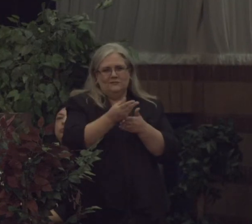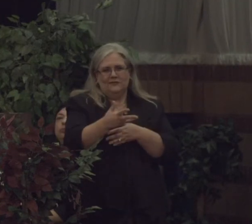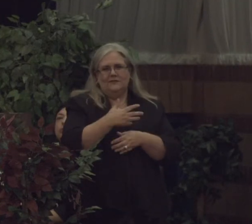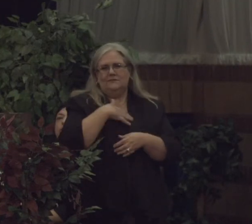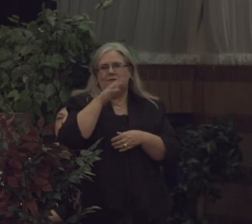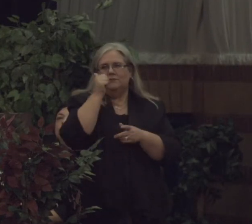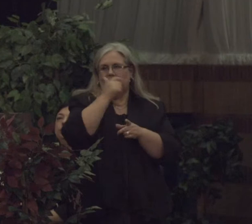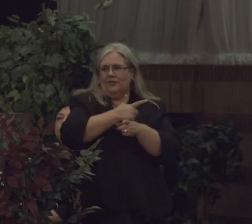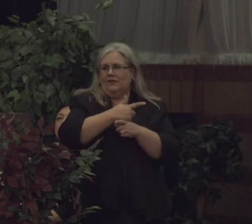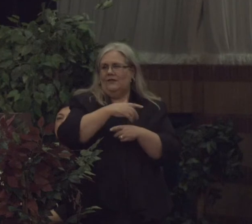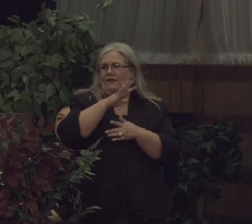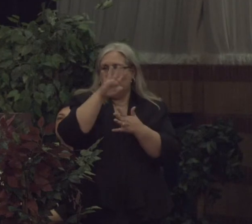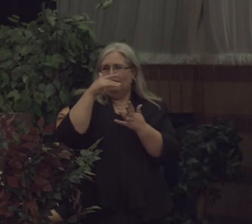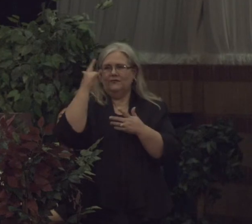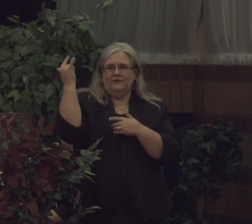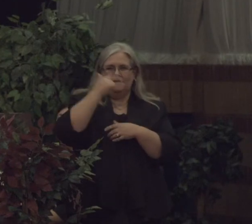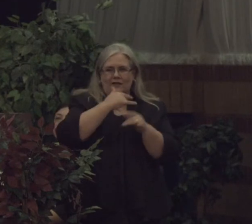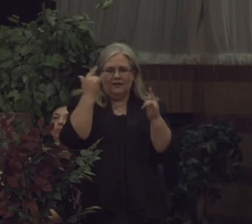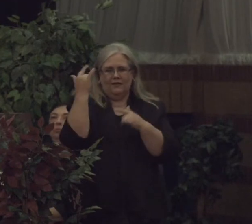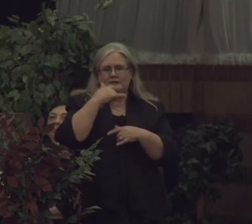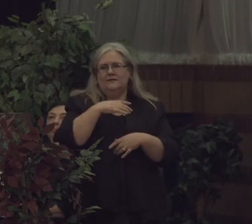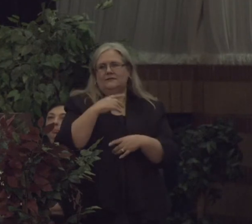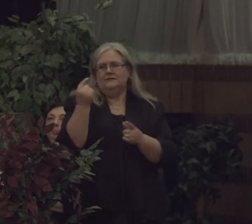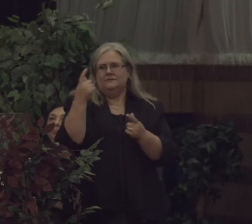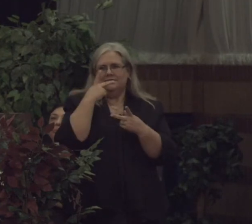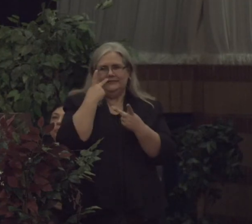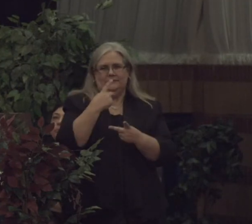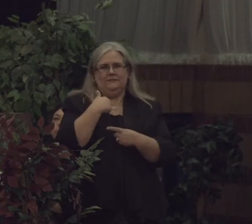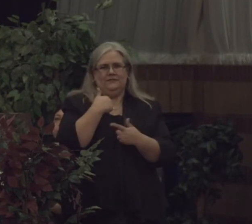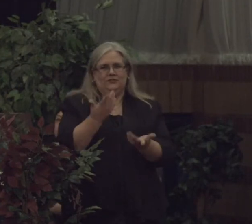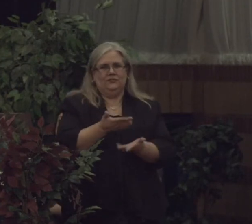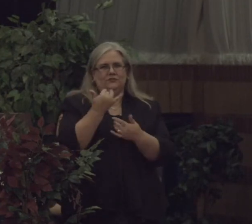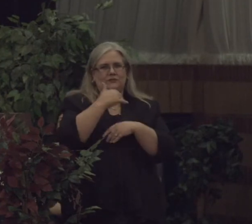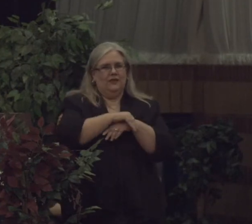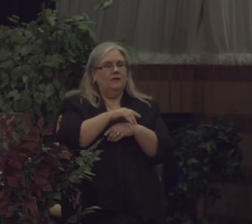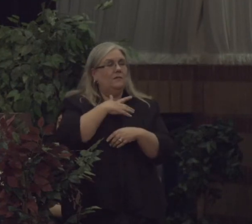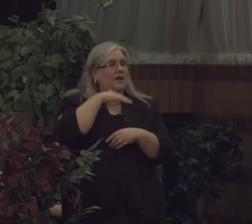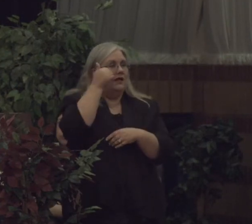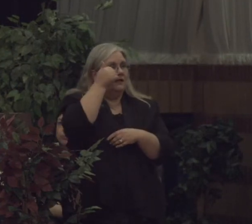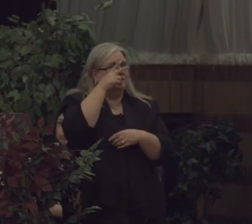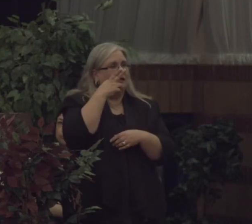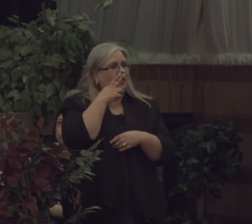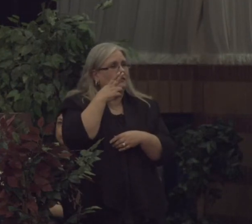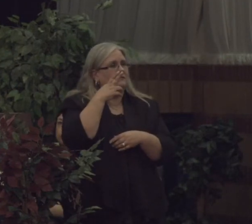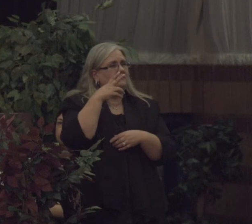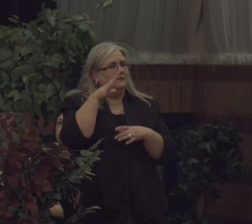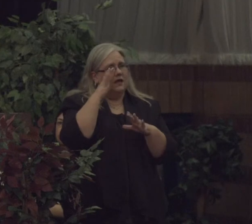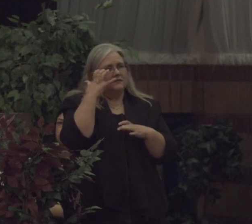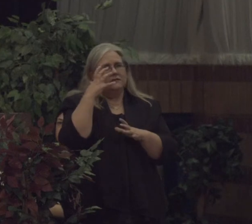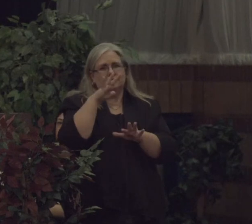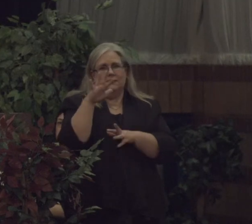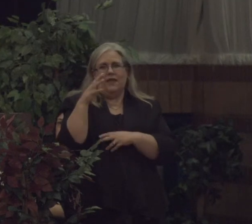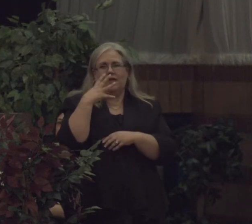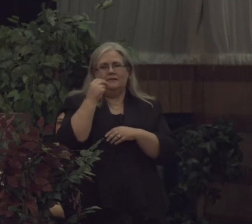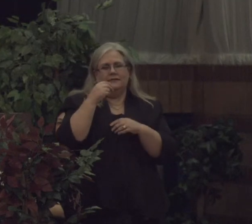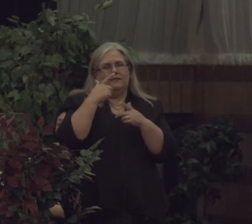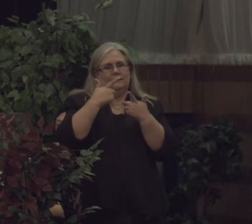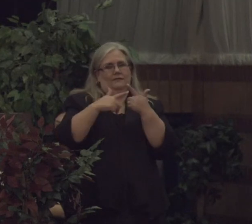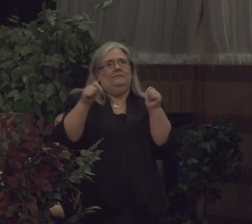to see me tonight. My aunts, my uncles, cousins, for their words of encouragement. And most importantly, the big man in my